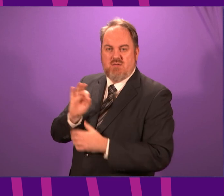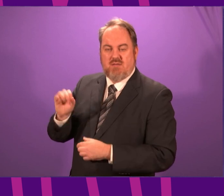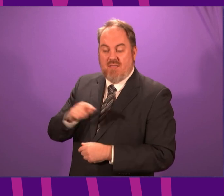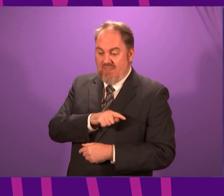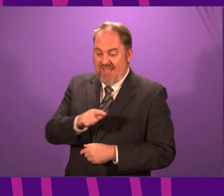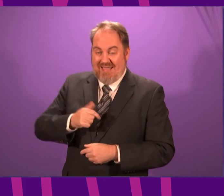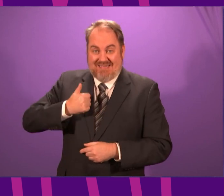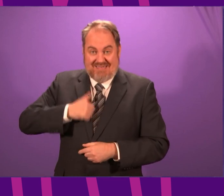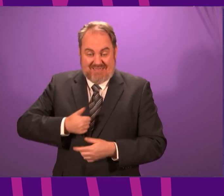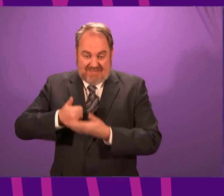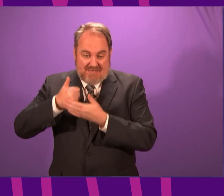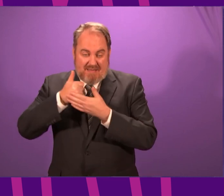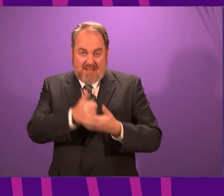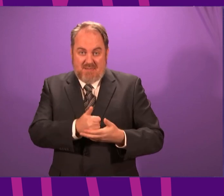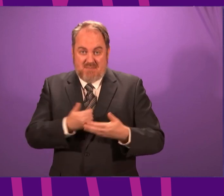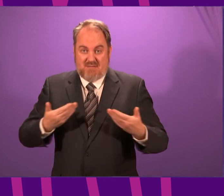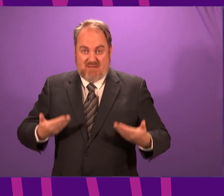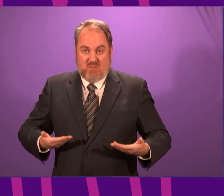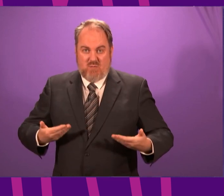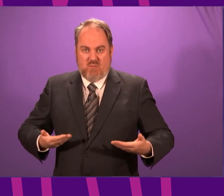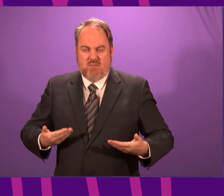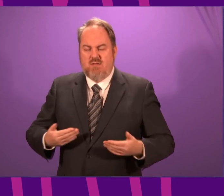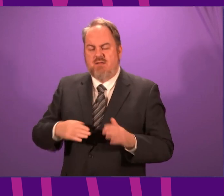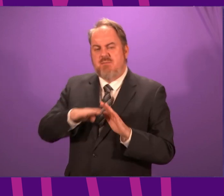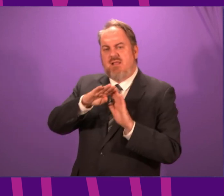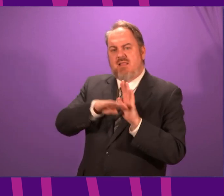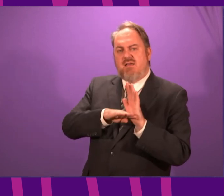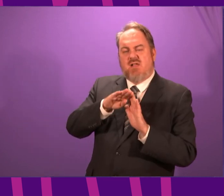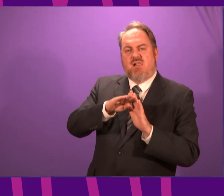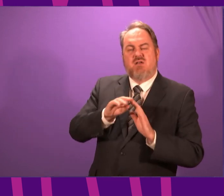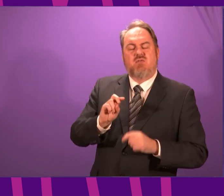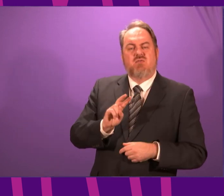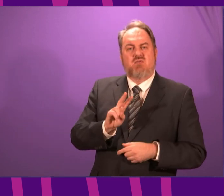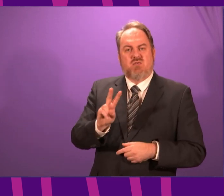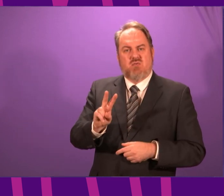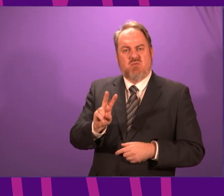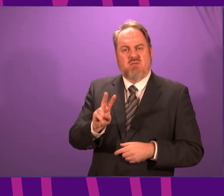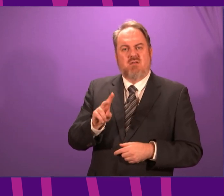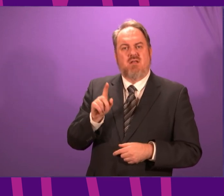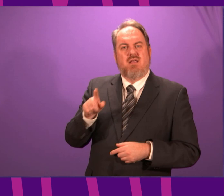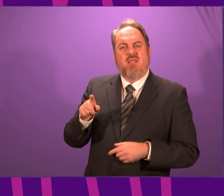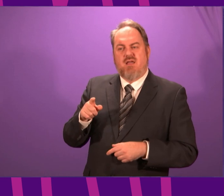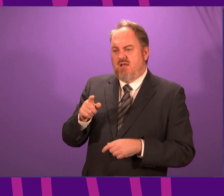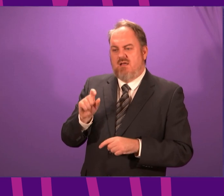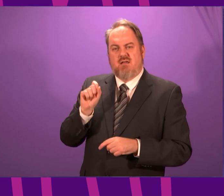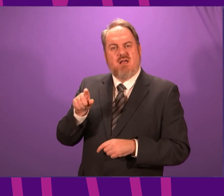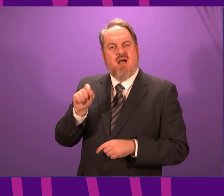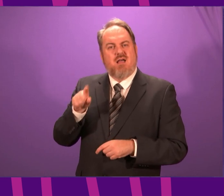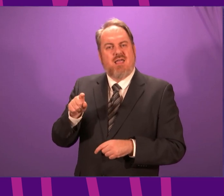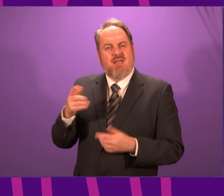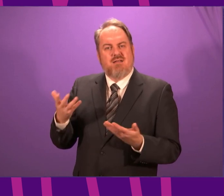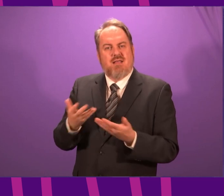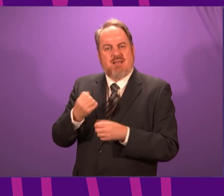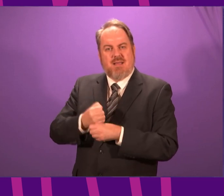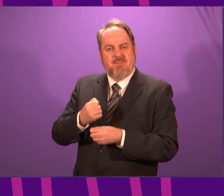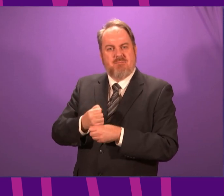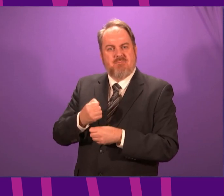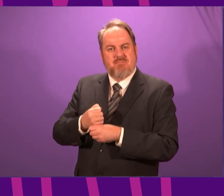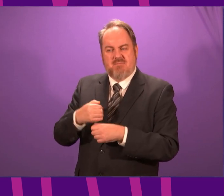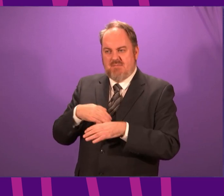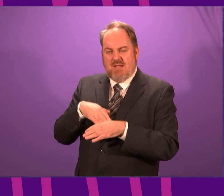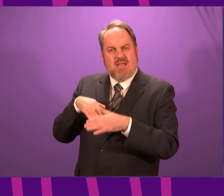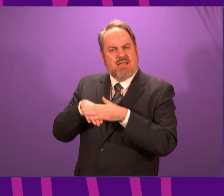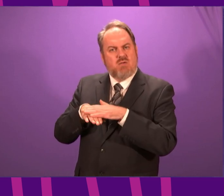need help. In Level 2, it states cinemas, amusement and arcades remain open. These are indoors, by the